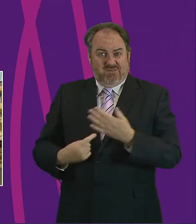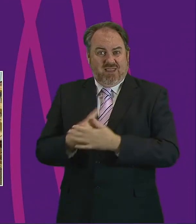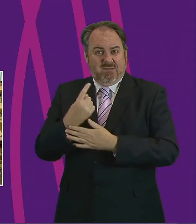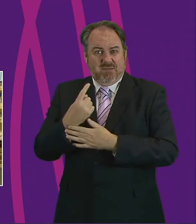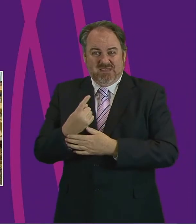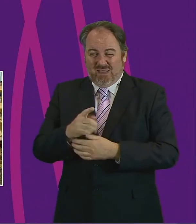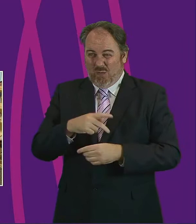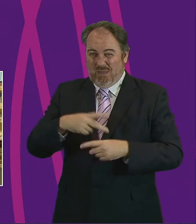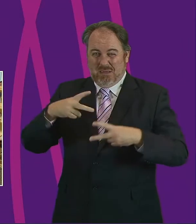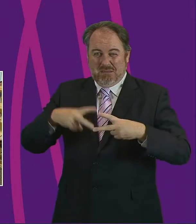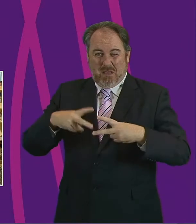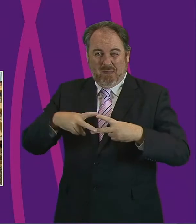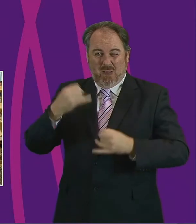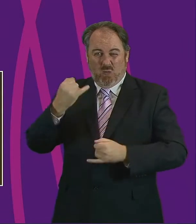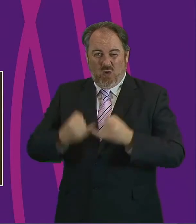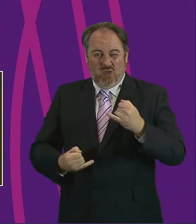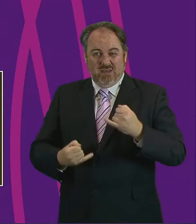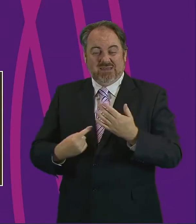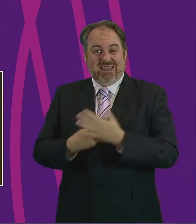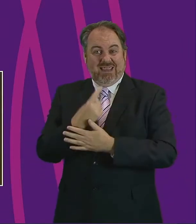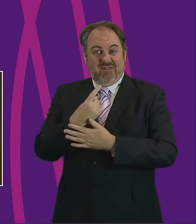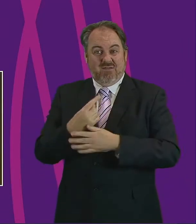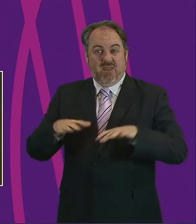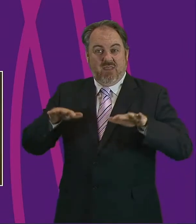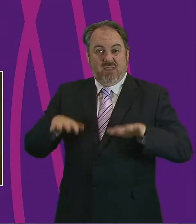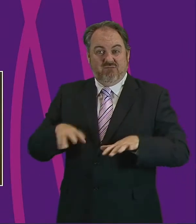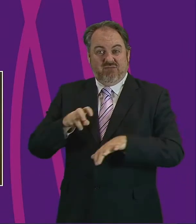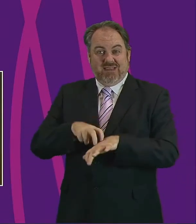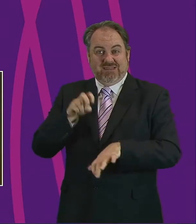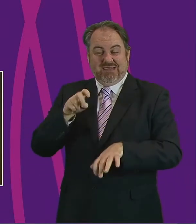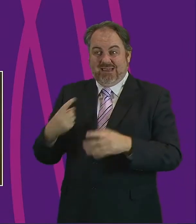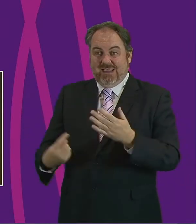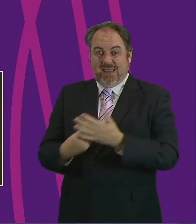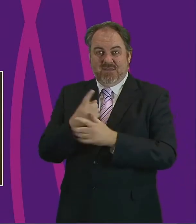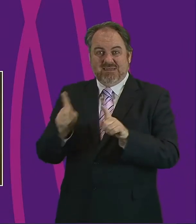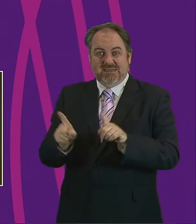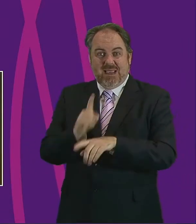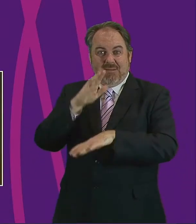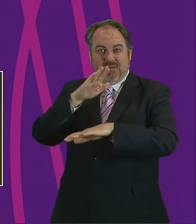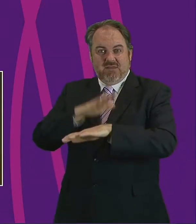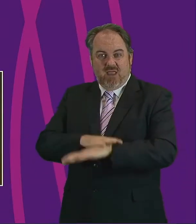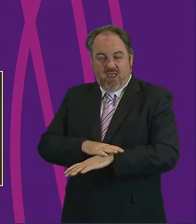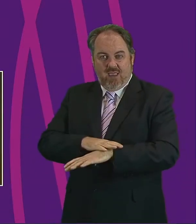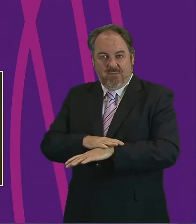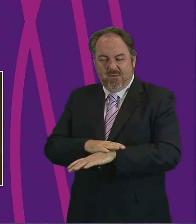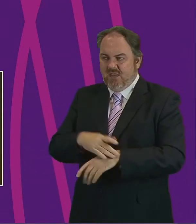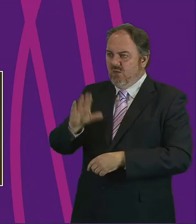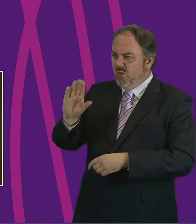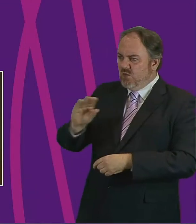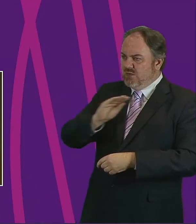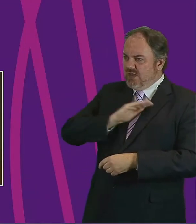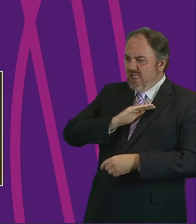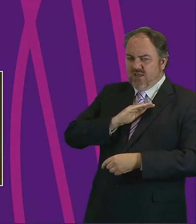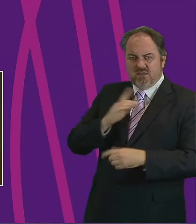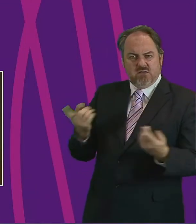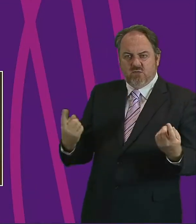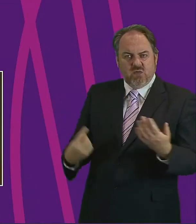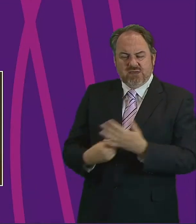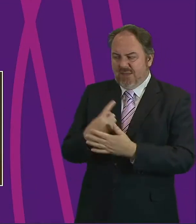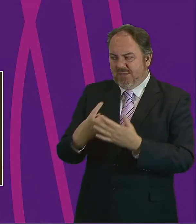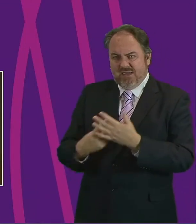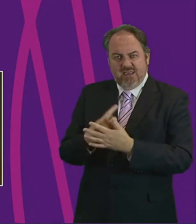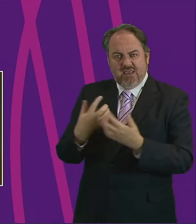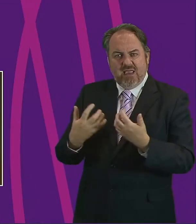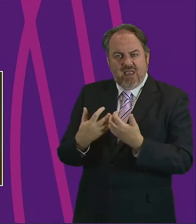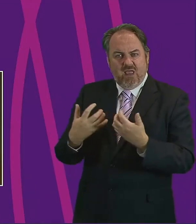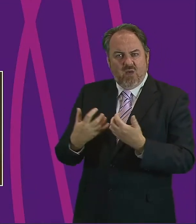with a no-deal or a low-deal Brexit. Can I therefore ask the First Minister to update Parliament on what further representations